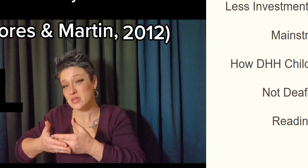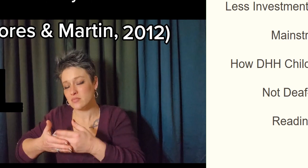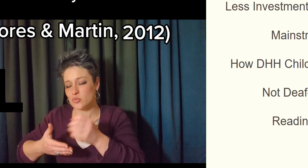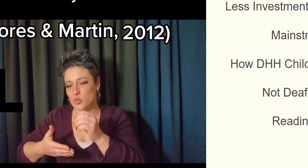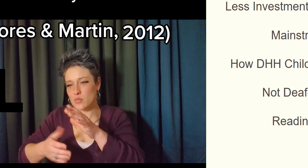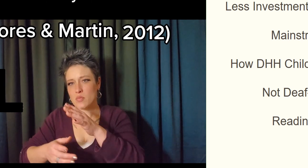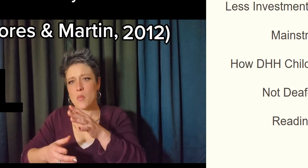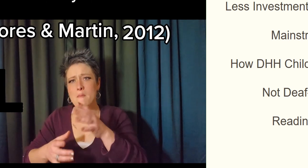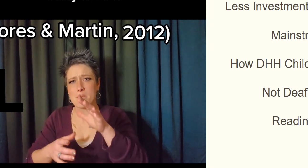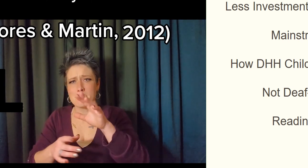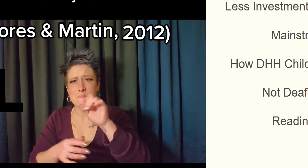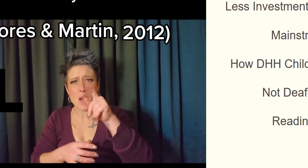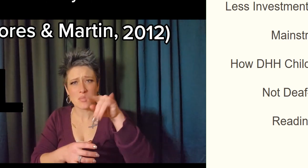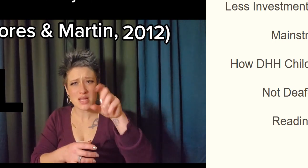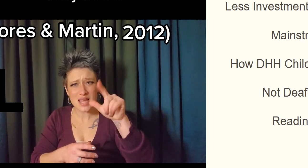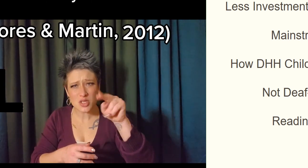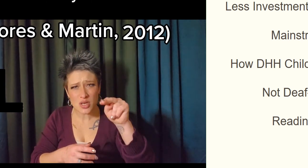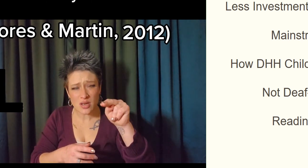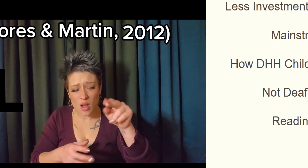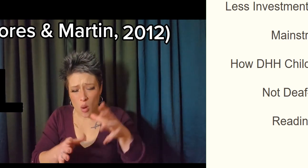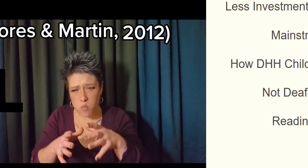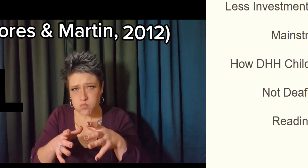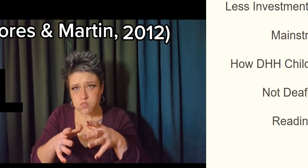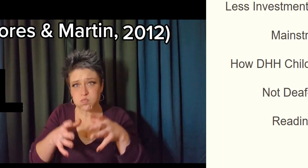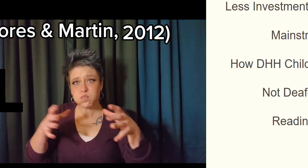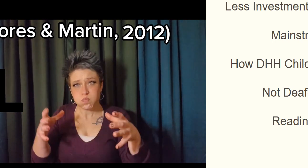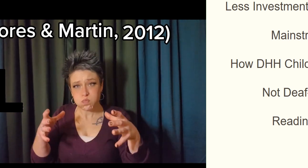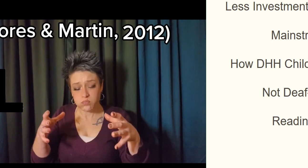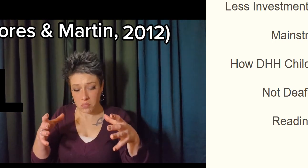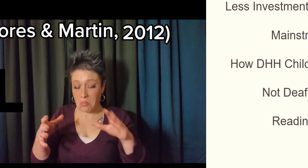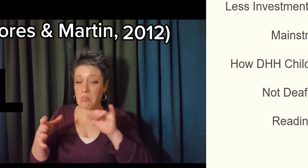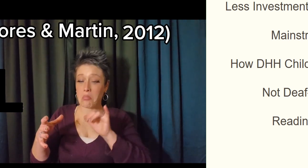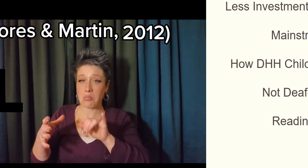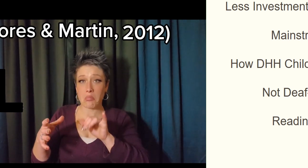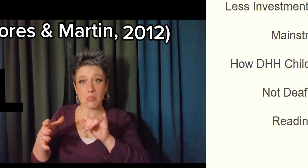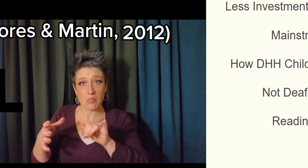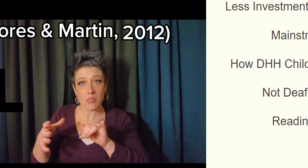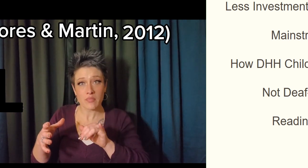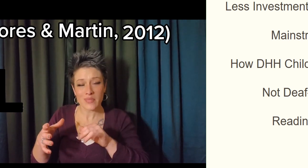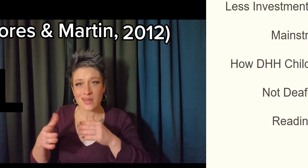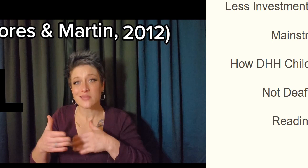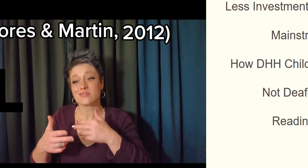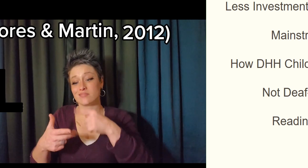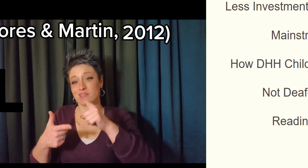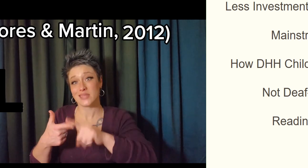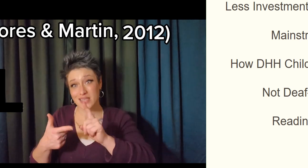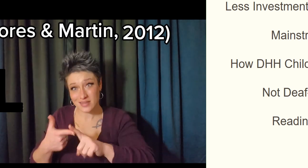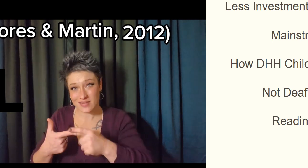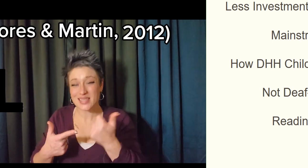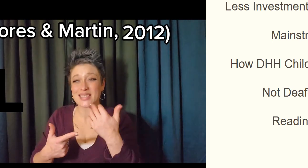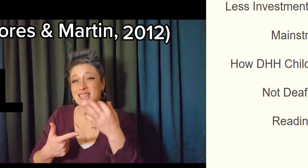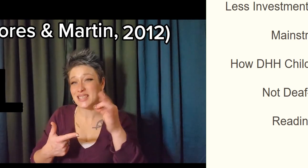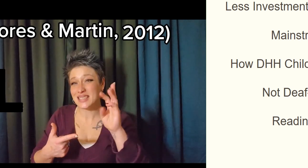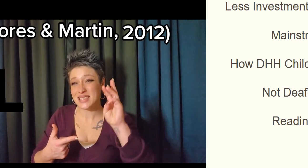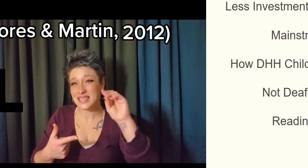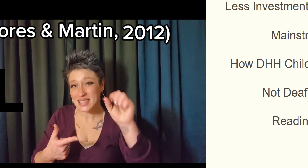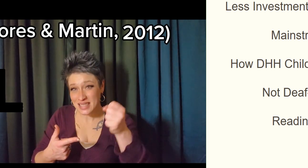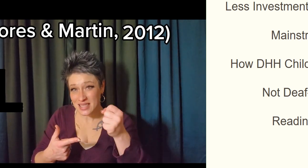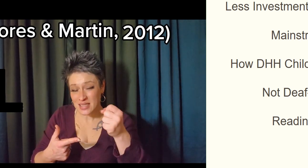more deaf babies being born during the baby boom. So the population just drastically expanded.